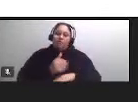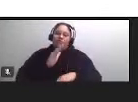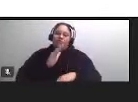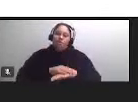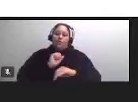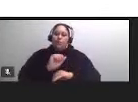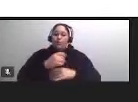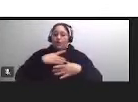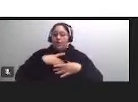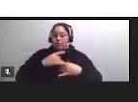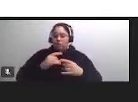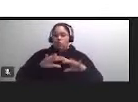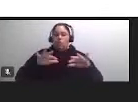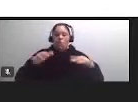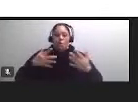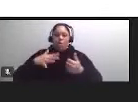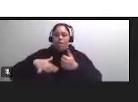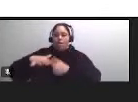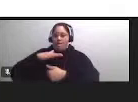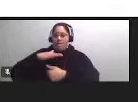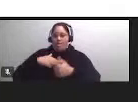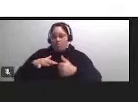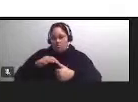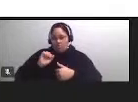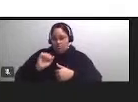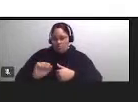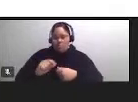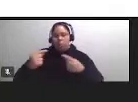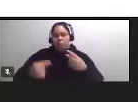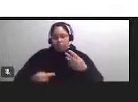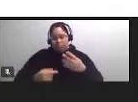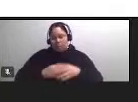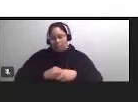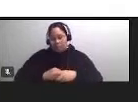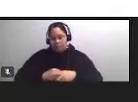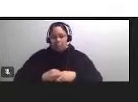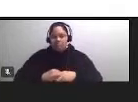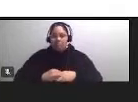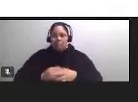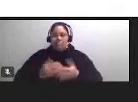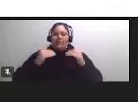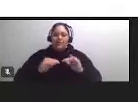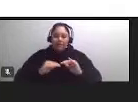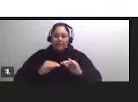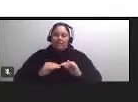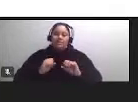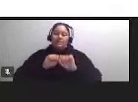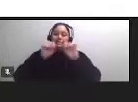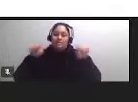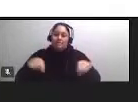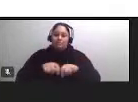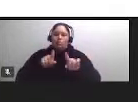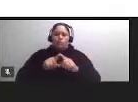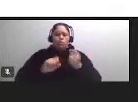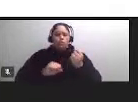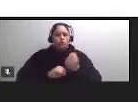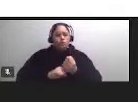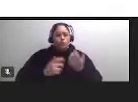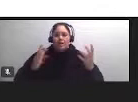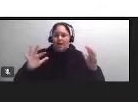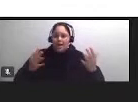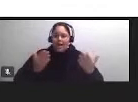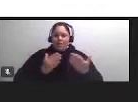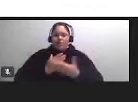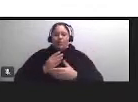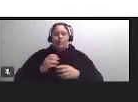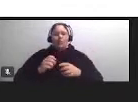either on interest or based on geographical area, etc. And then this system is supported by a